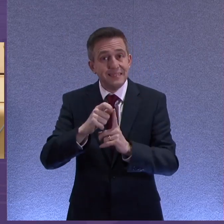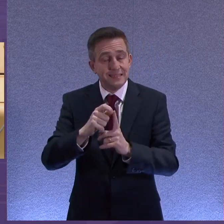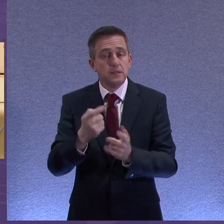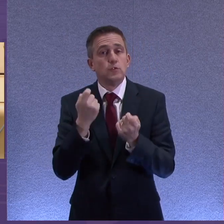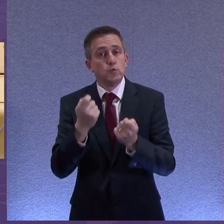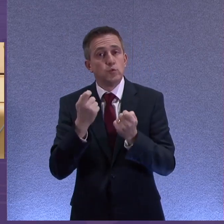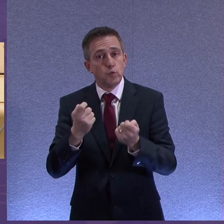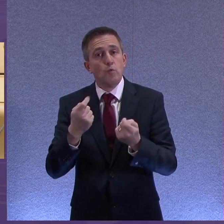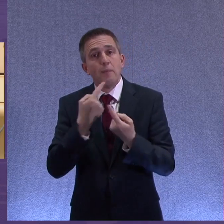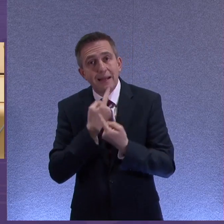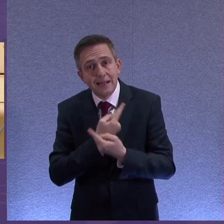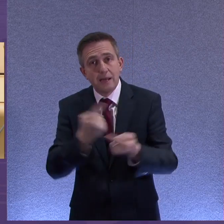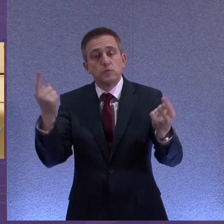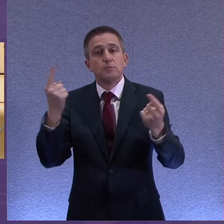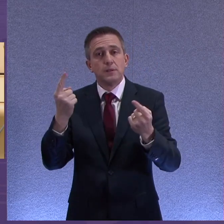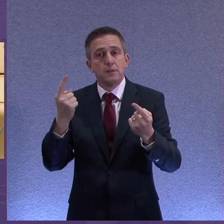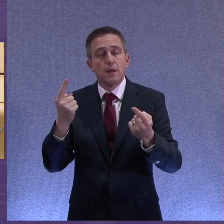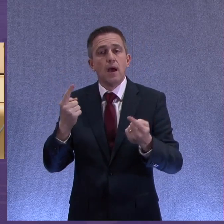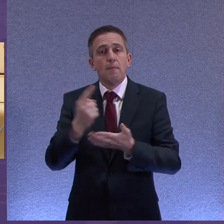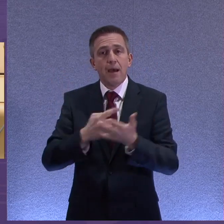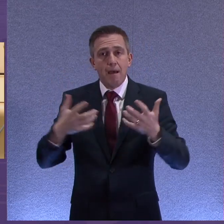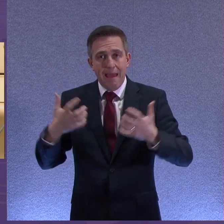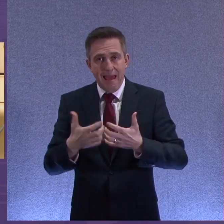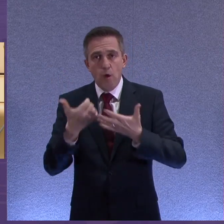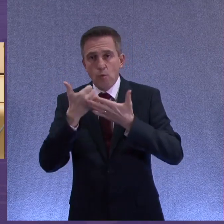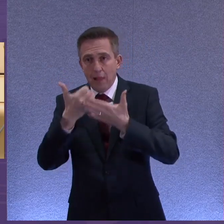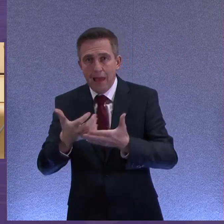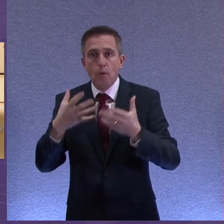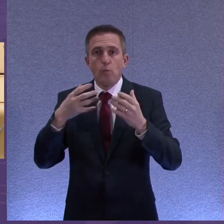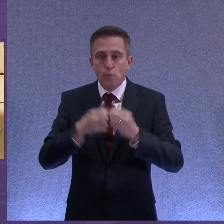shortly, including Scotland's role in that effort.